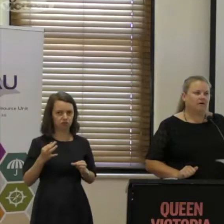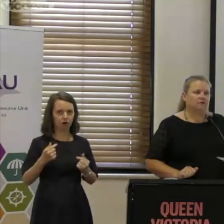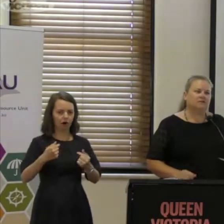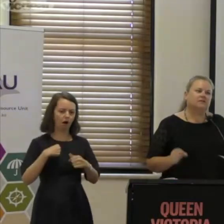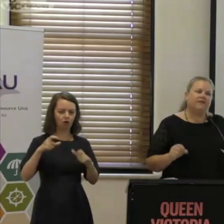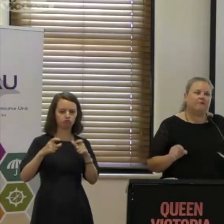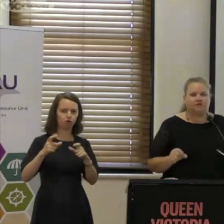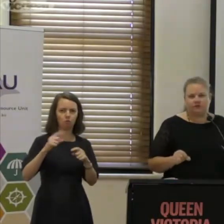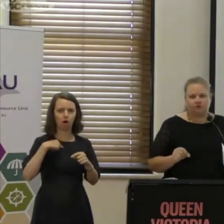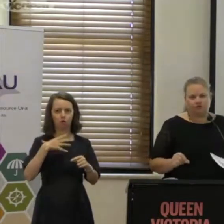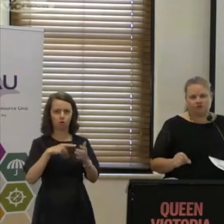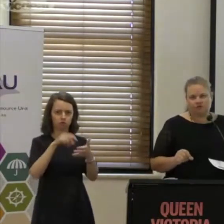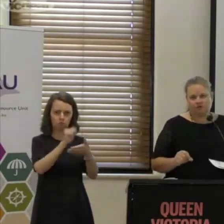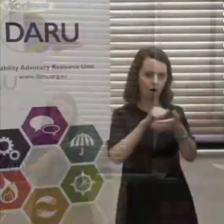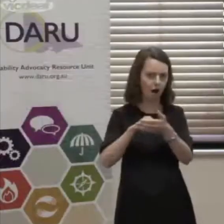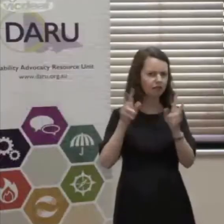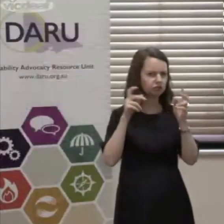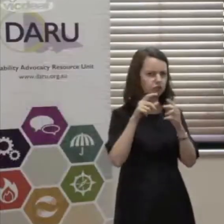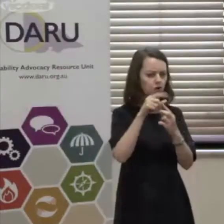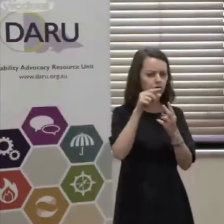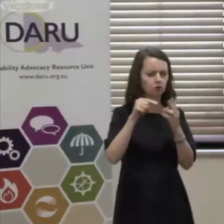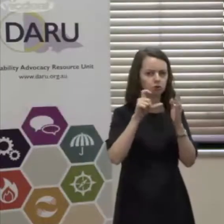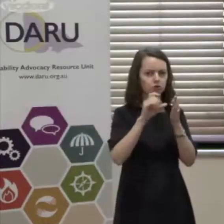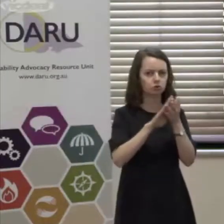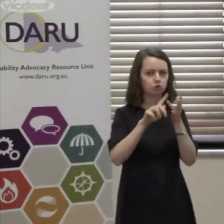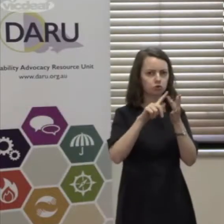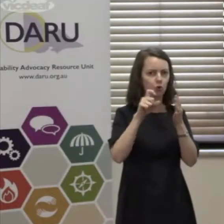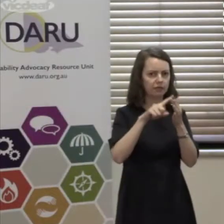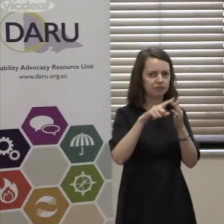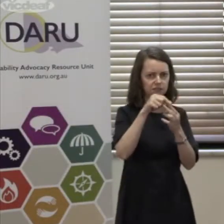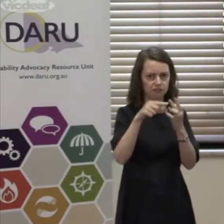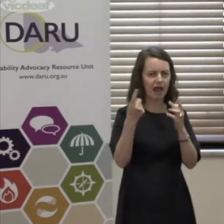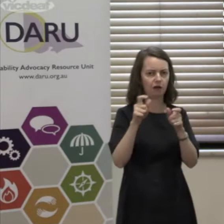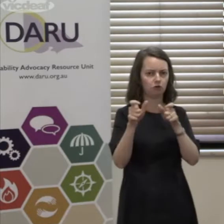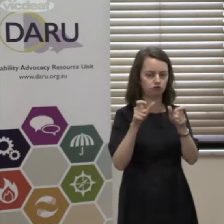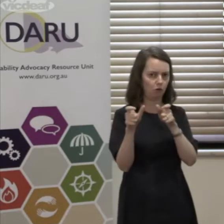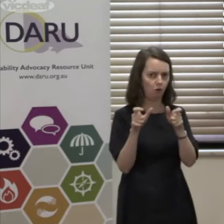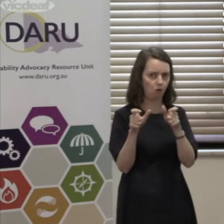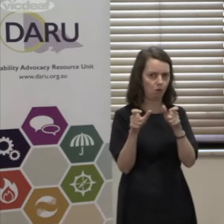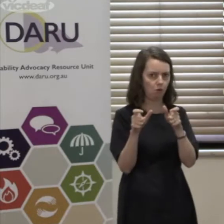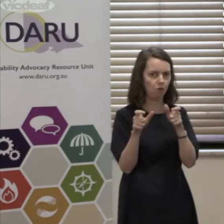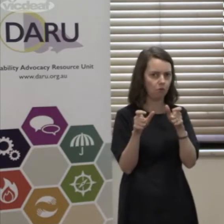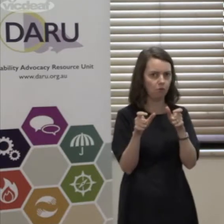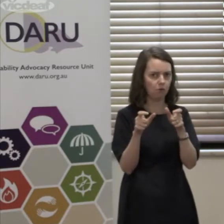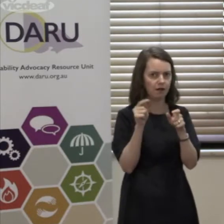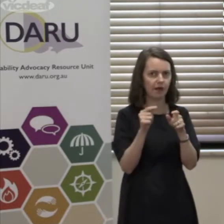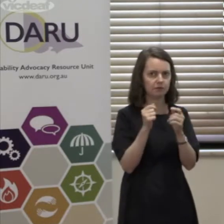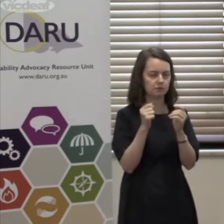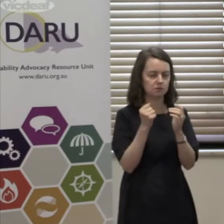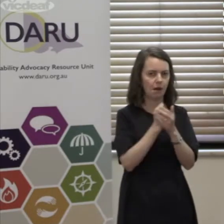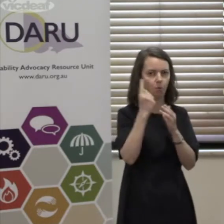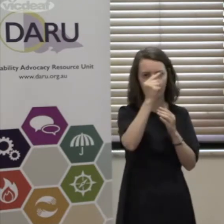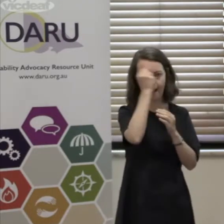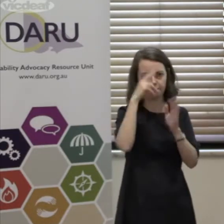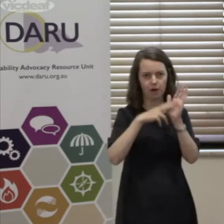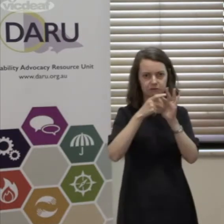they're provided. So this is very much where the choice and control part of the NDIS, this is where choice and control is expected to dominate more than any other part of the